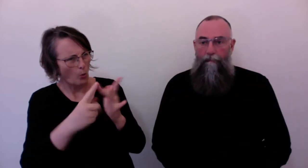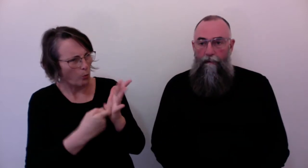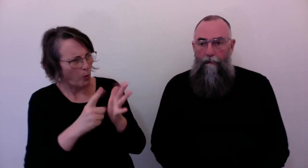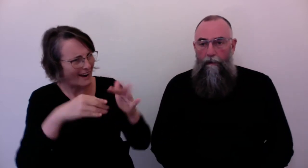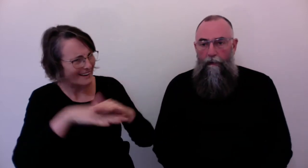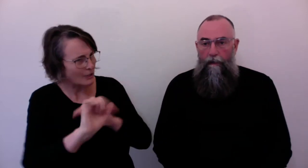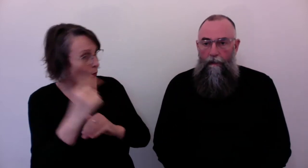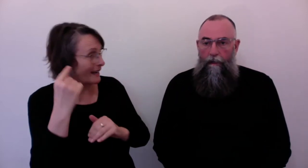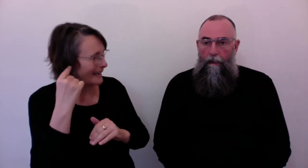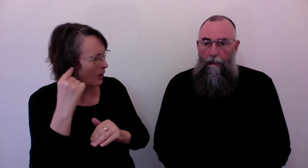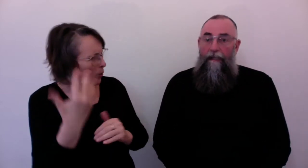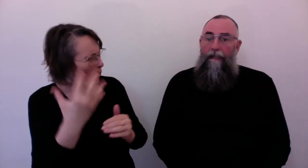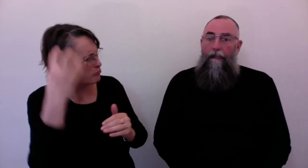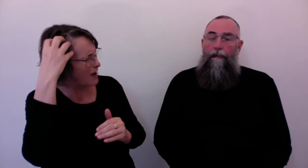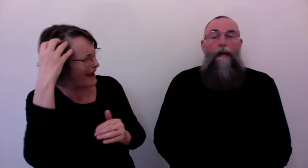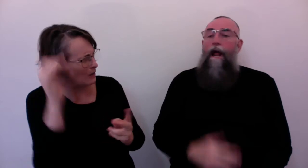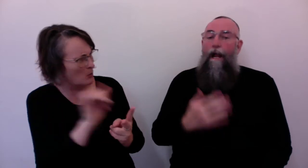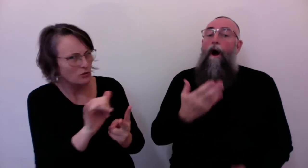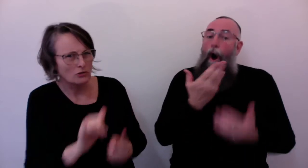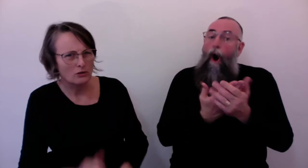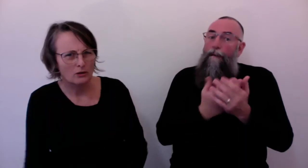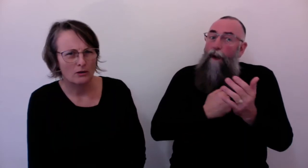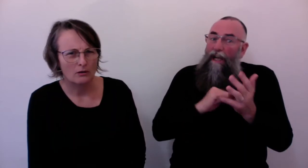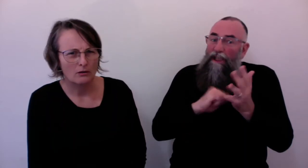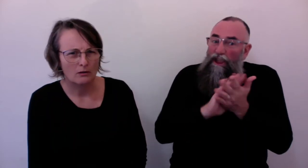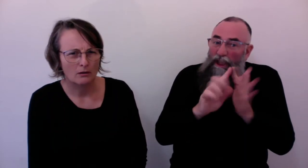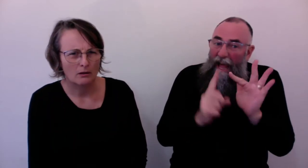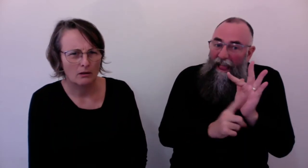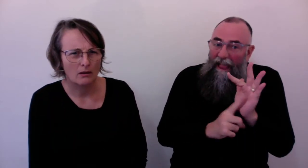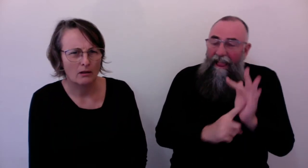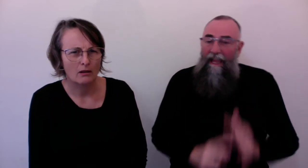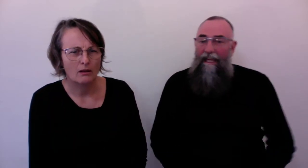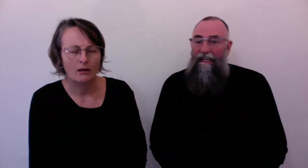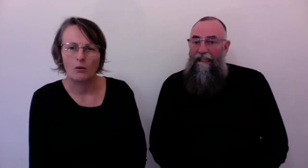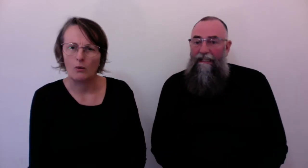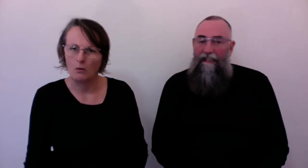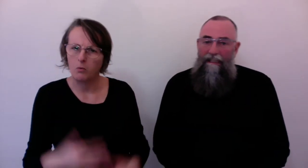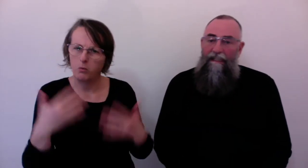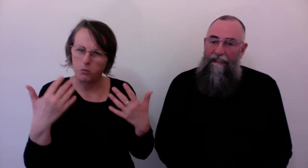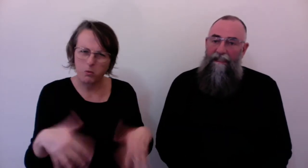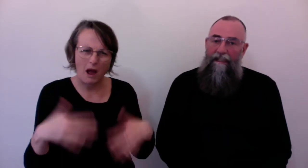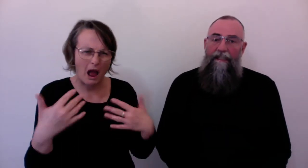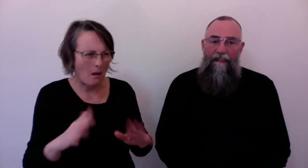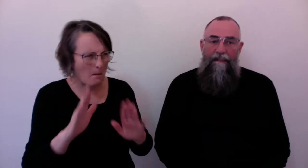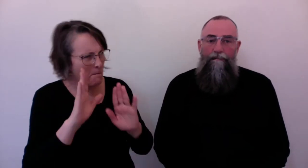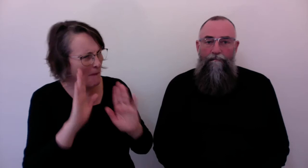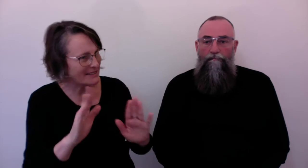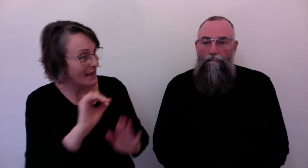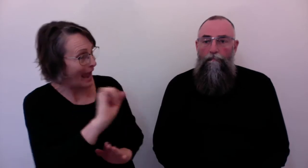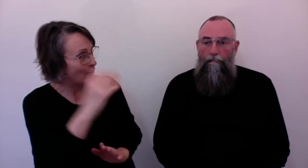brain. Yeah. Holy crap. Humans Yeah. are amazing. The fact that, Who and figured just the that fact out, that first your and foremost? and your brain to be able to,